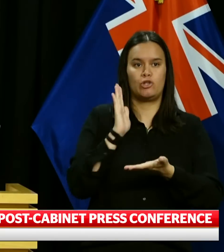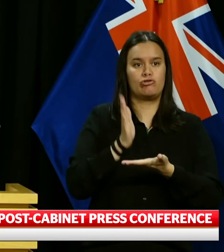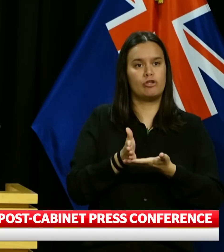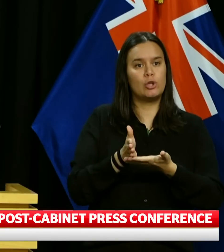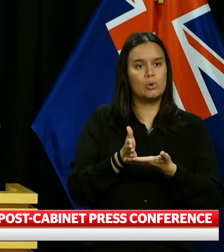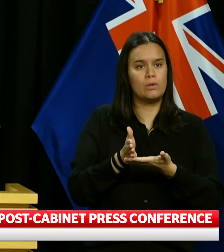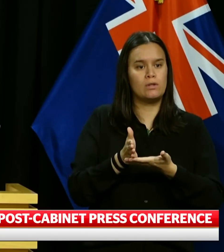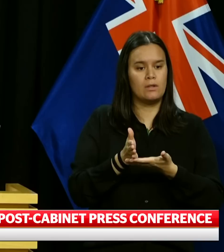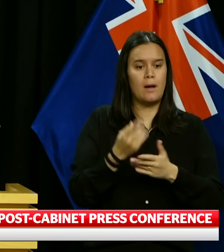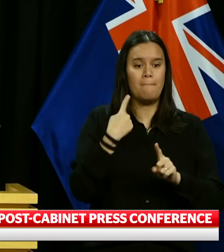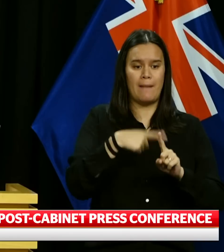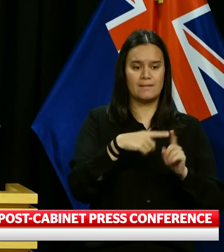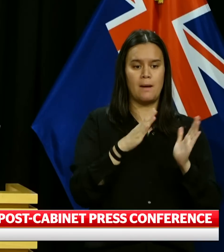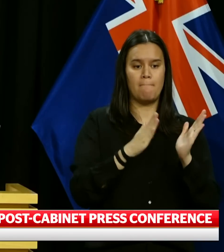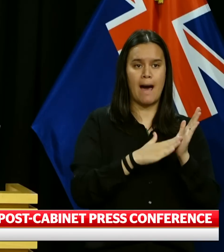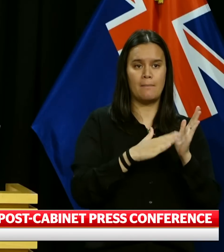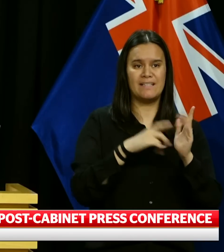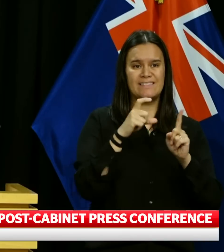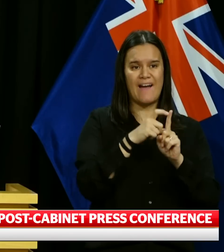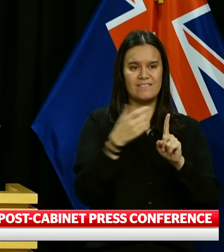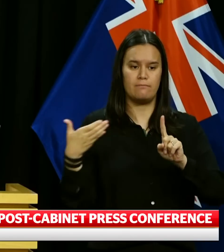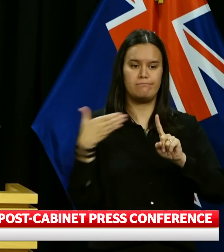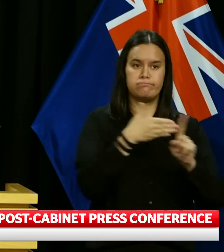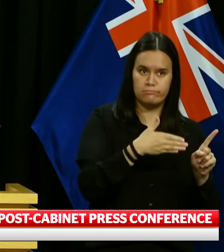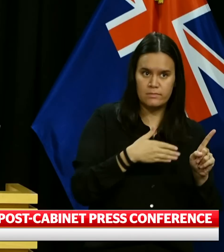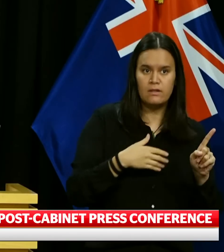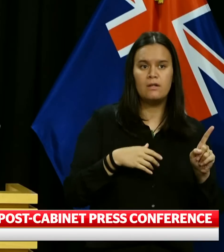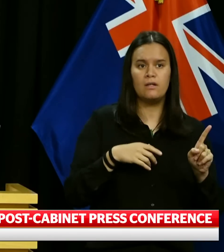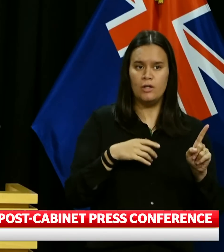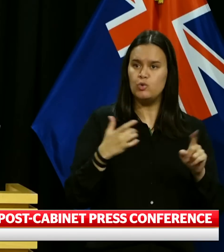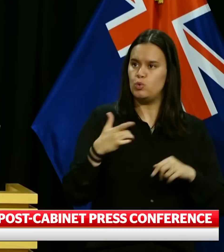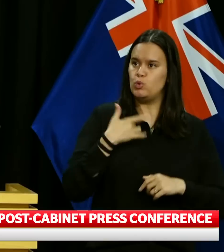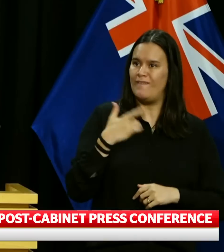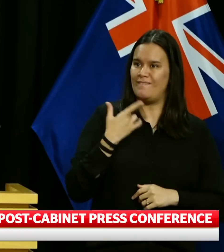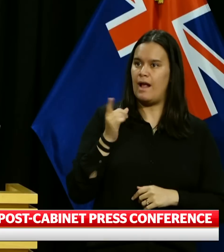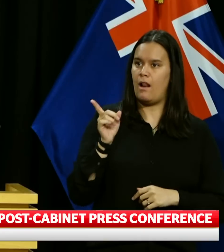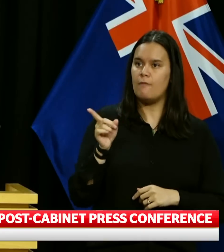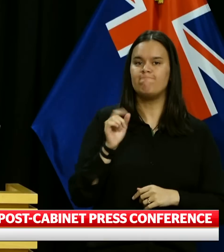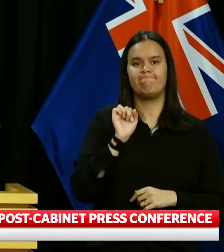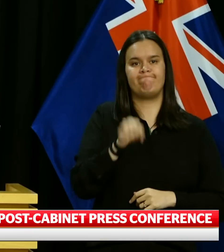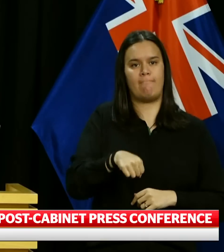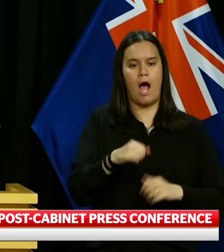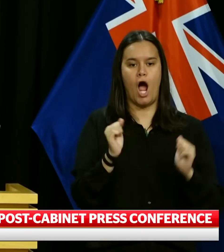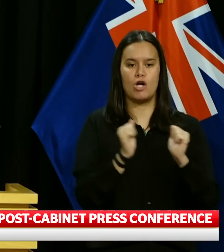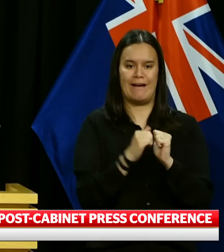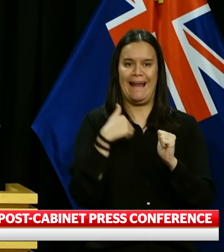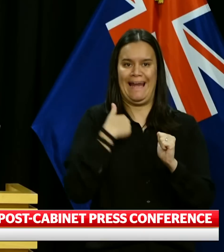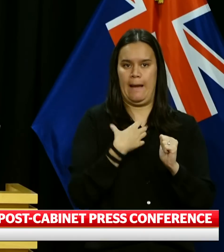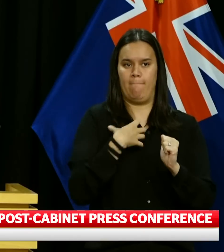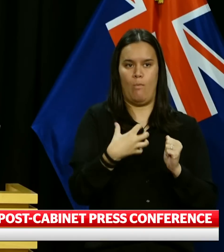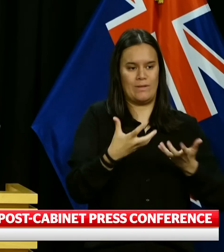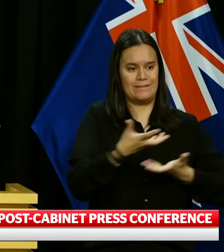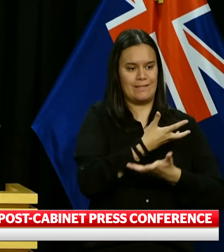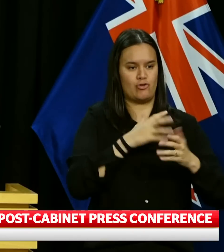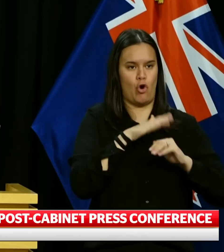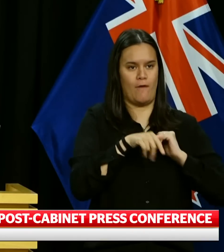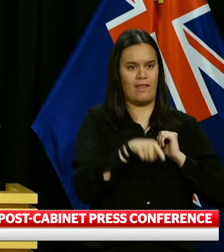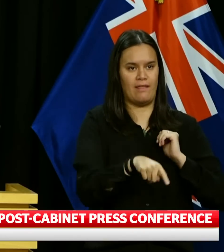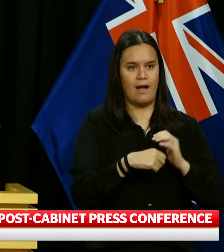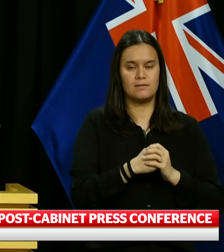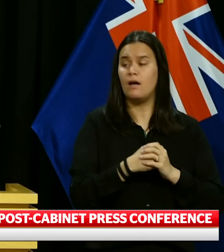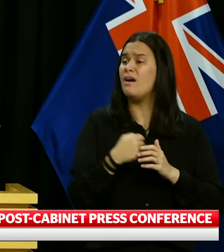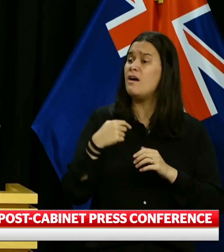only, I guess, highlight the need for some discussions to be had in that space? I don't want to make a comment on the specific incident because